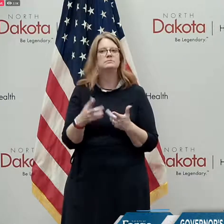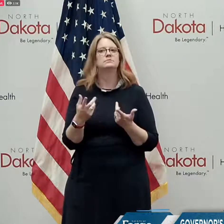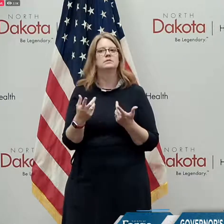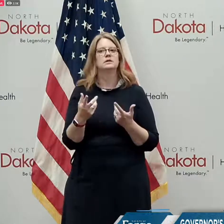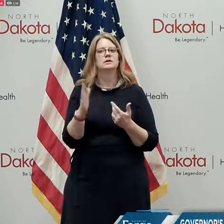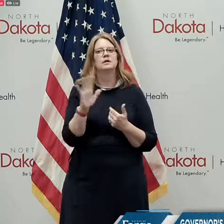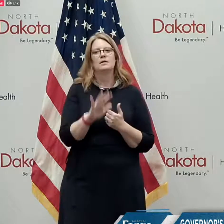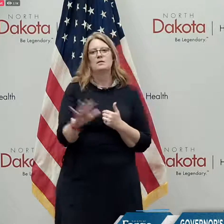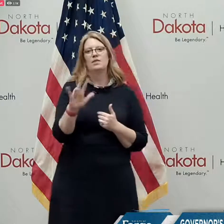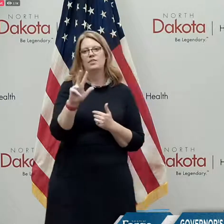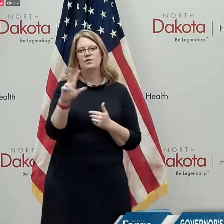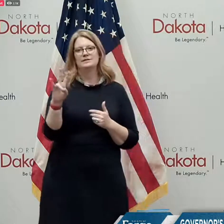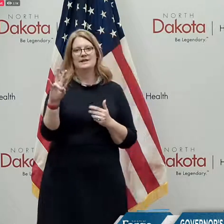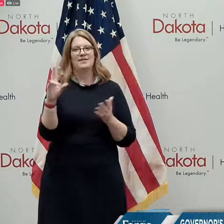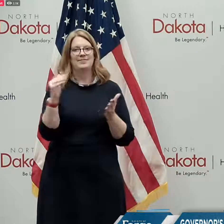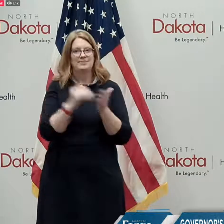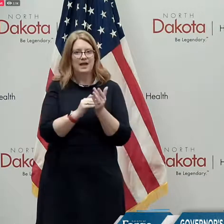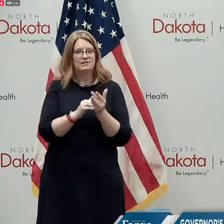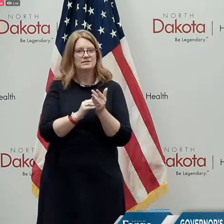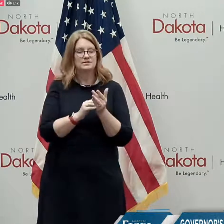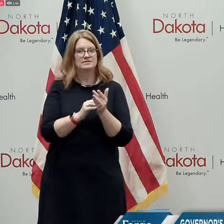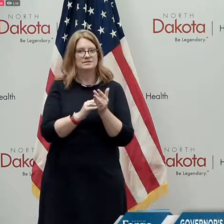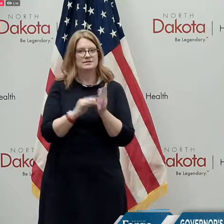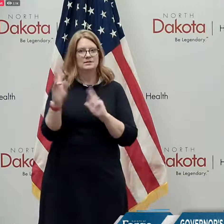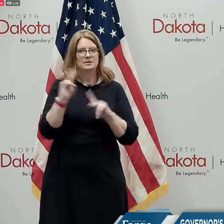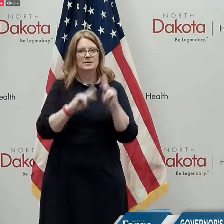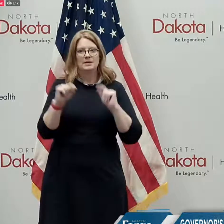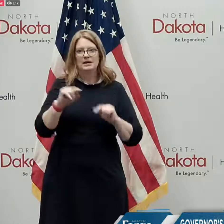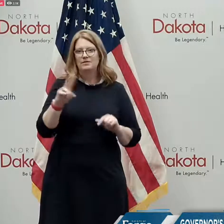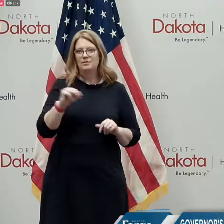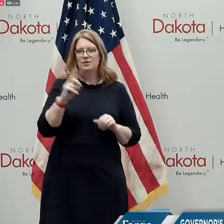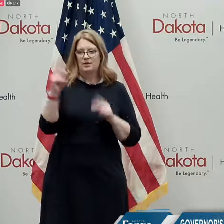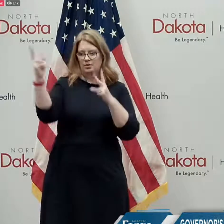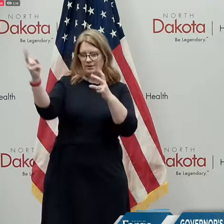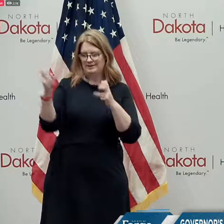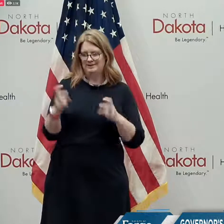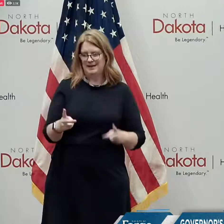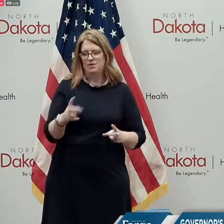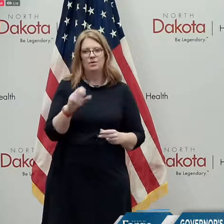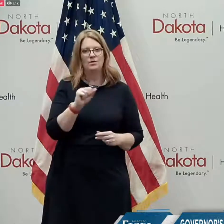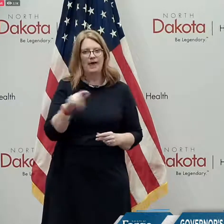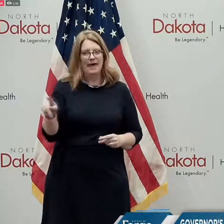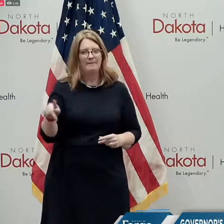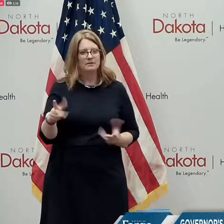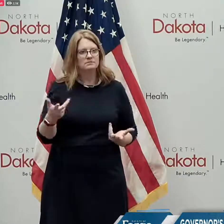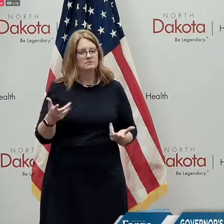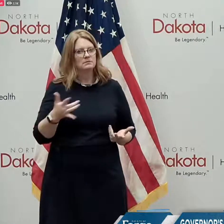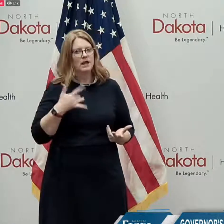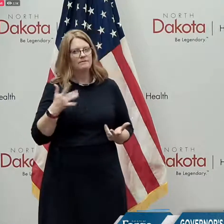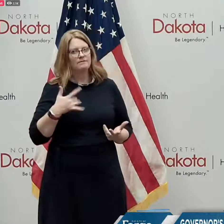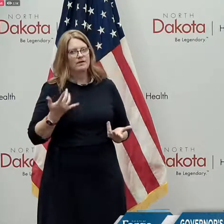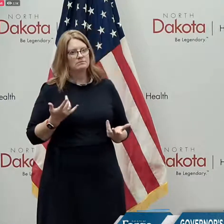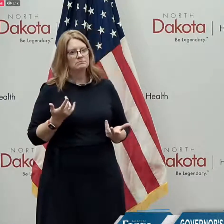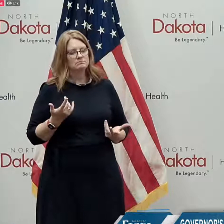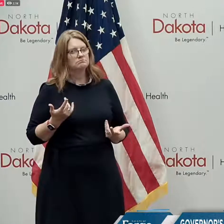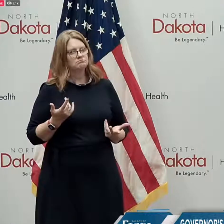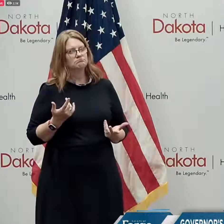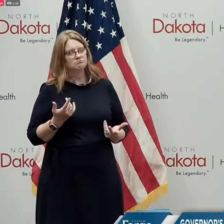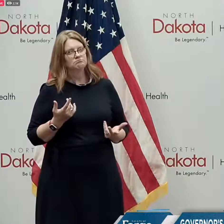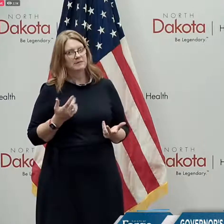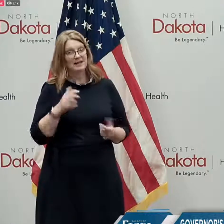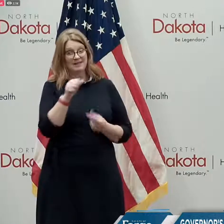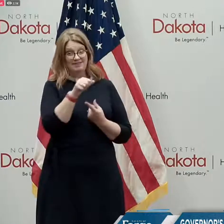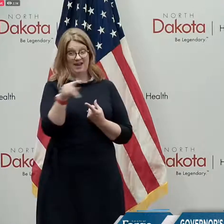about 37,000 North Dakotans have downloaded the app, and I'm very convinced that that app has been a